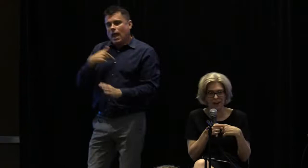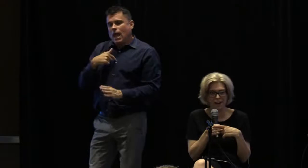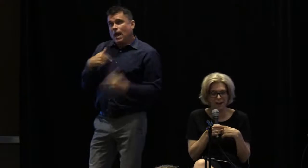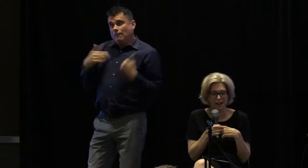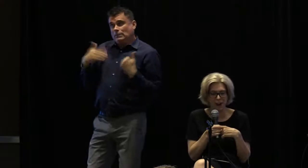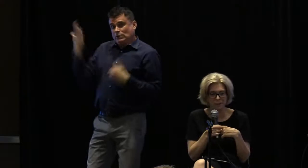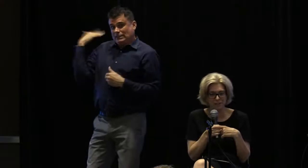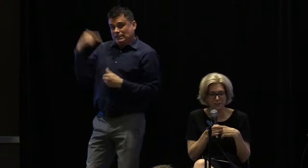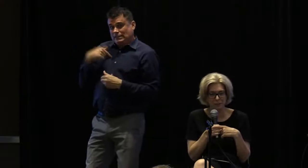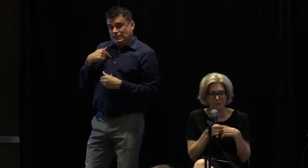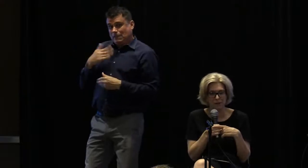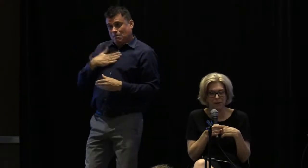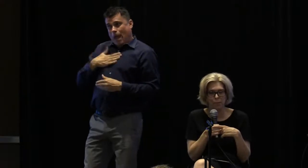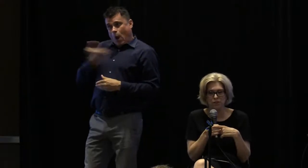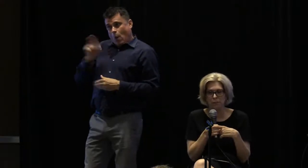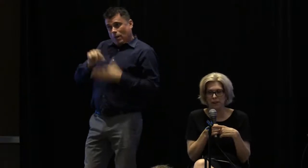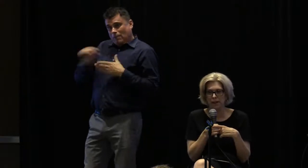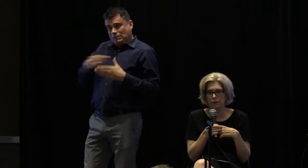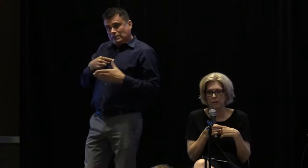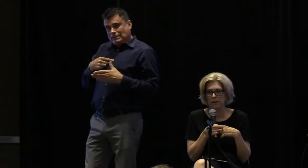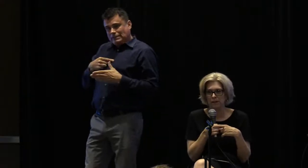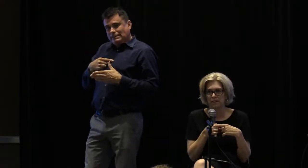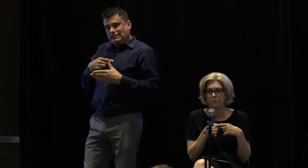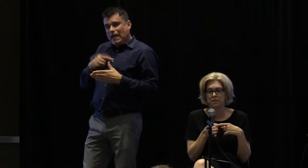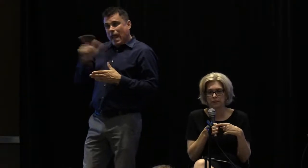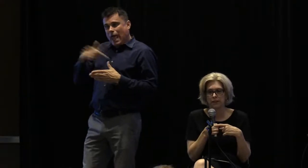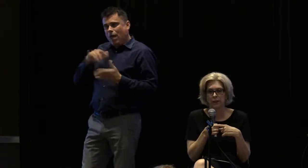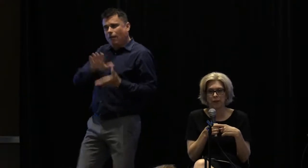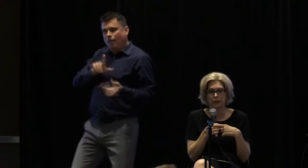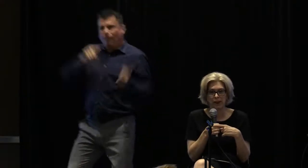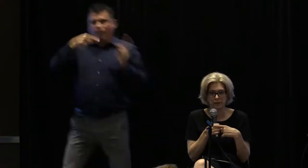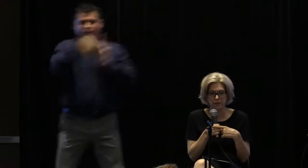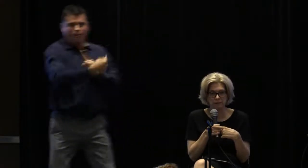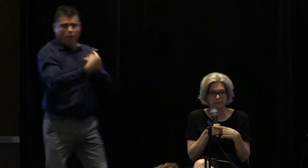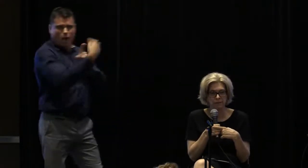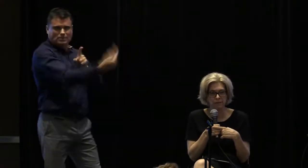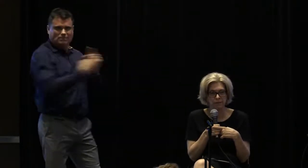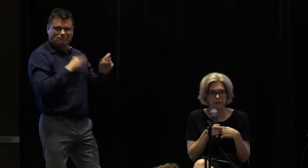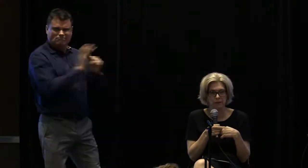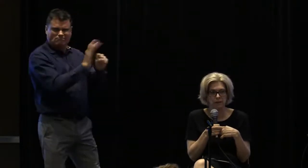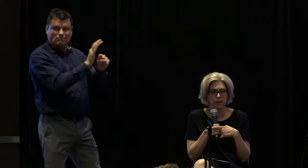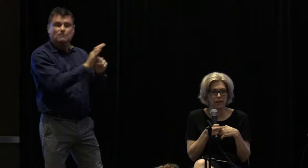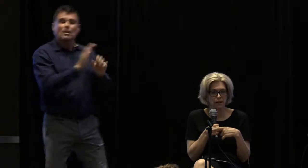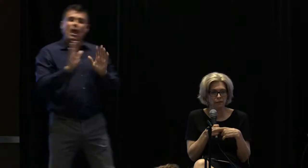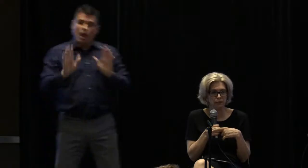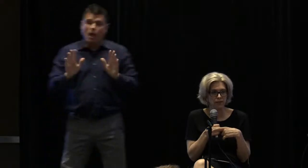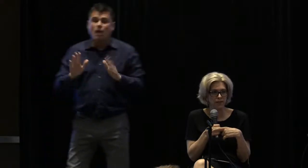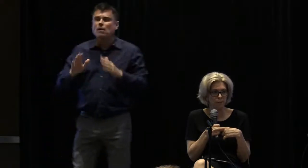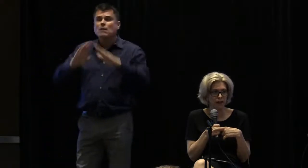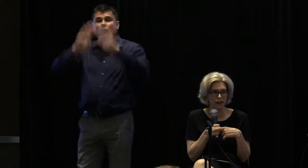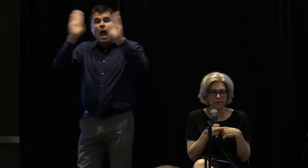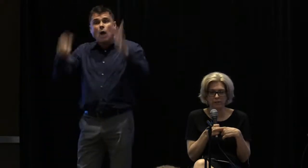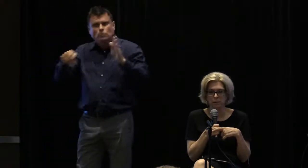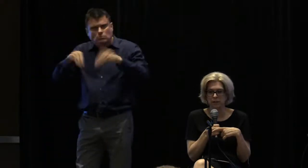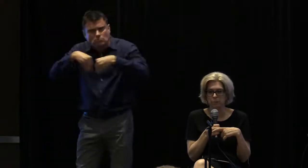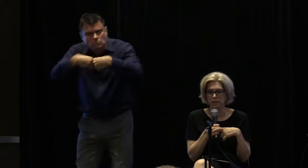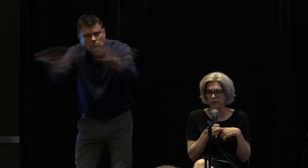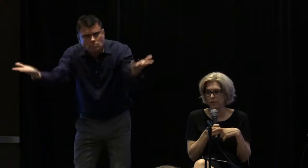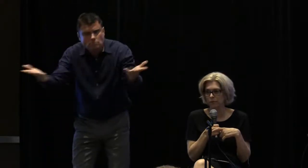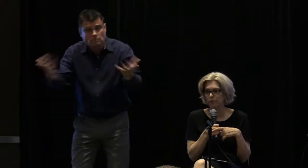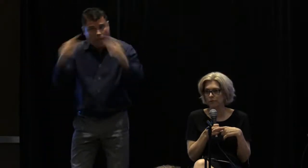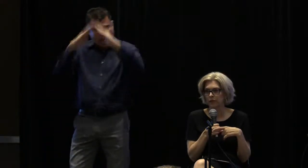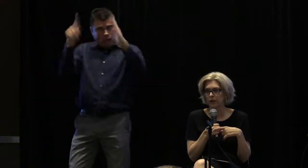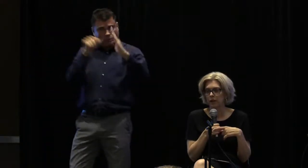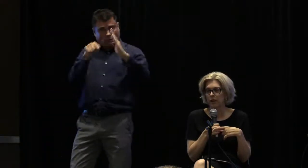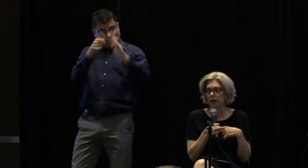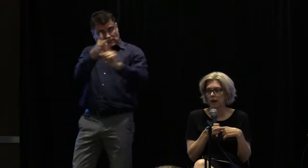minister, an opposition member, pushing my government specifically around housing and the need for accessible housing to be in the building